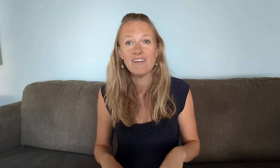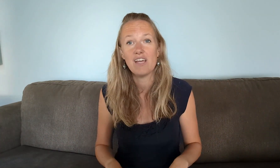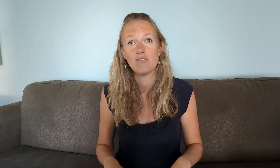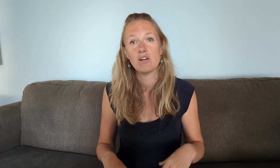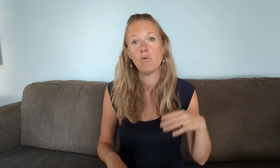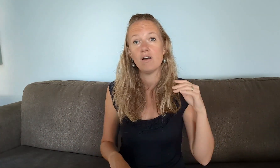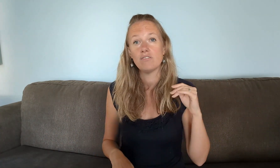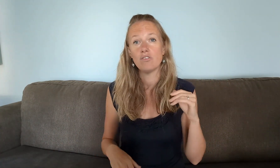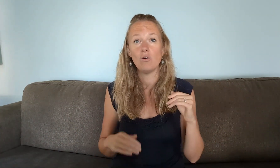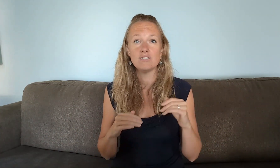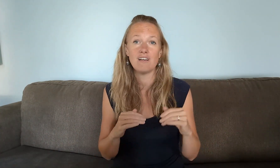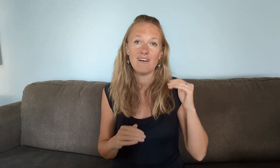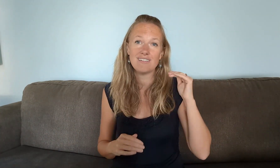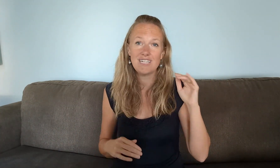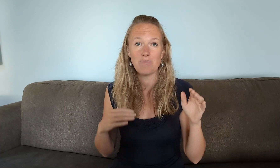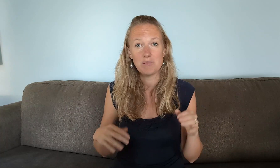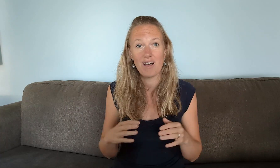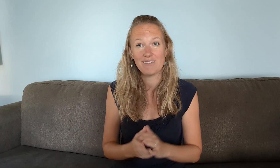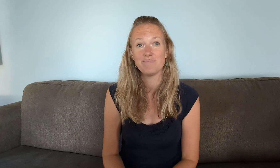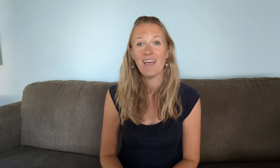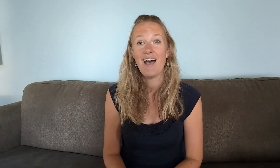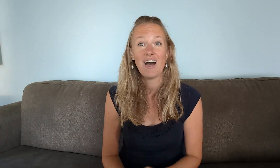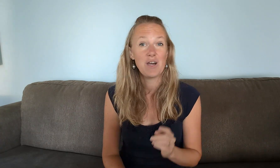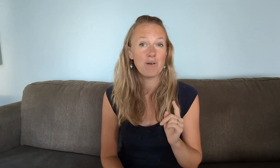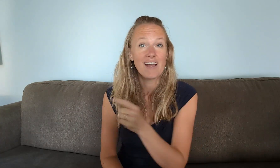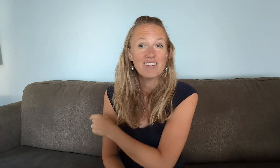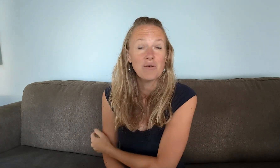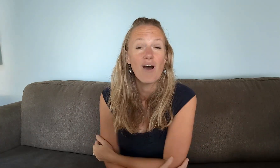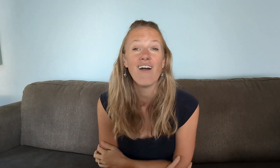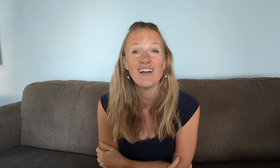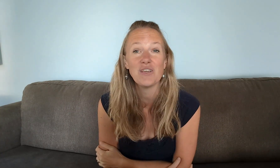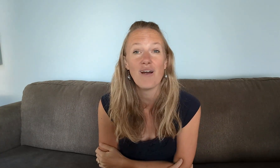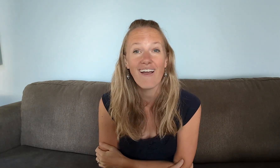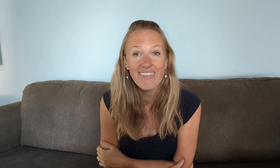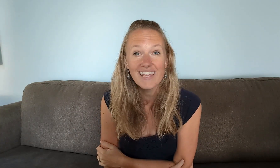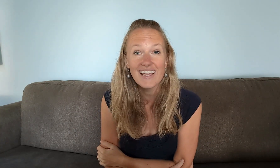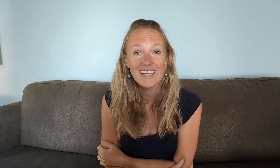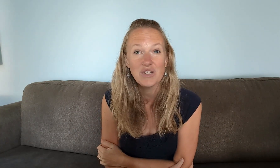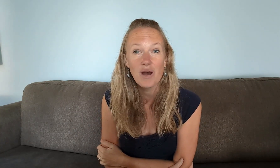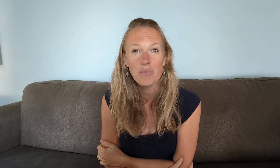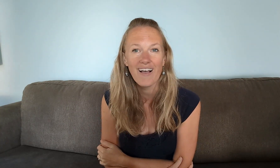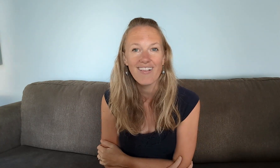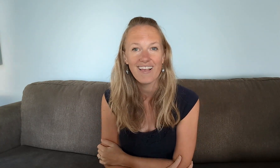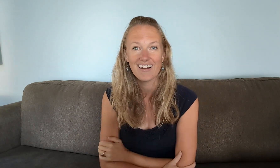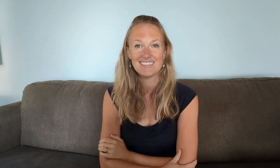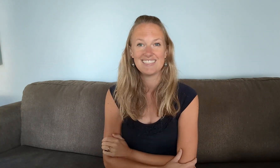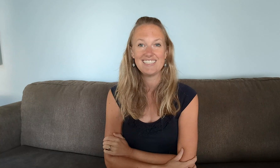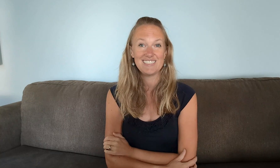and we're going to walk through the whole song top to bottom. I hope wherever you are healthy and you are well, and I'll see you